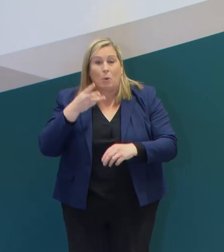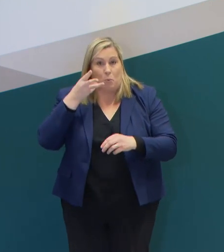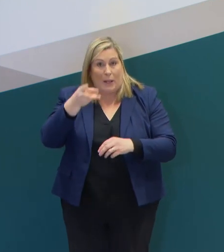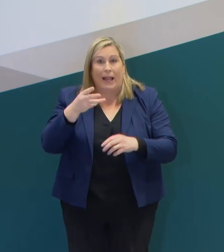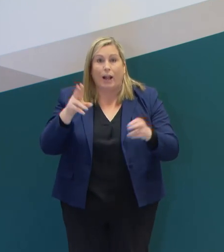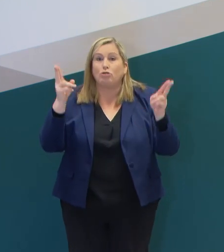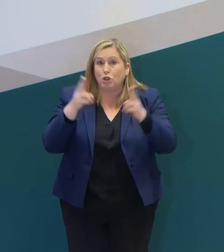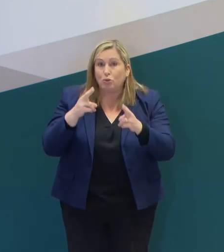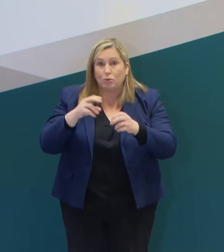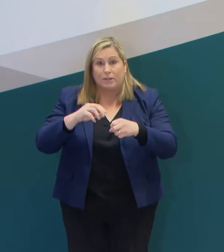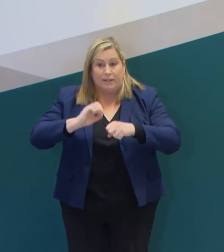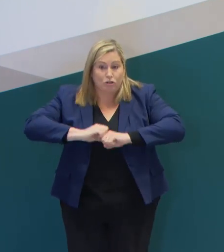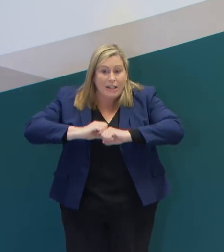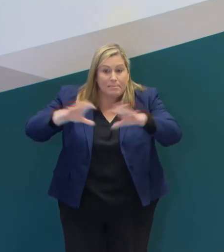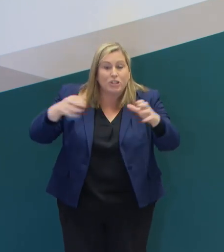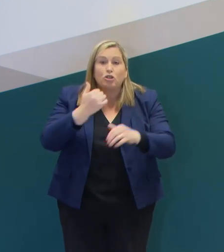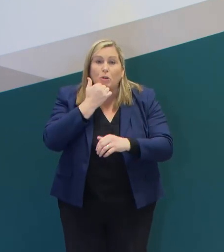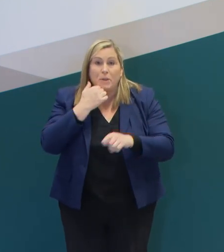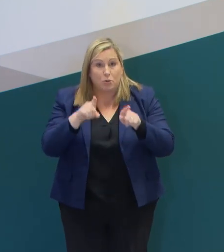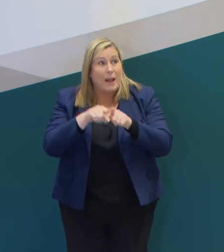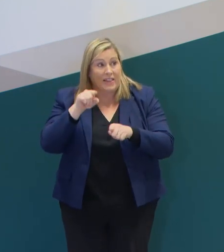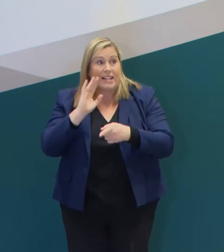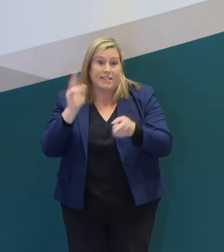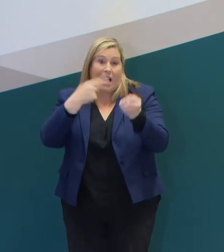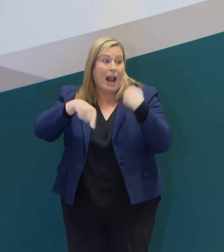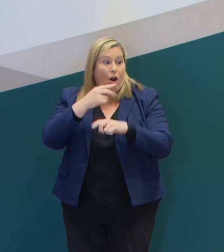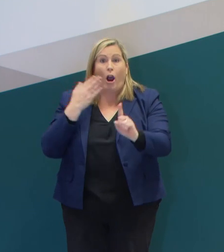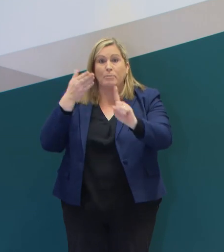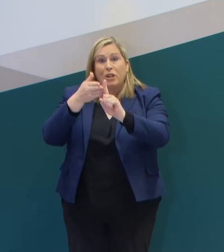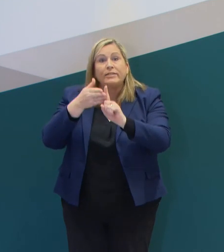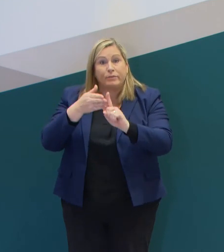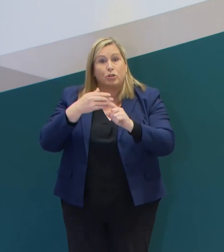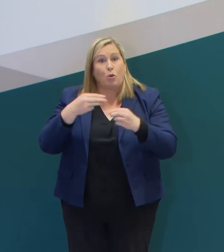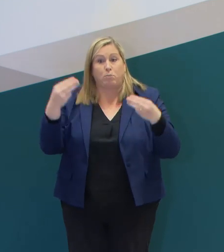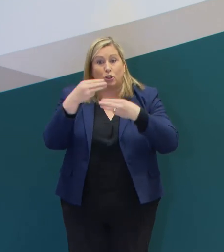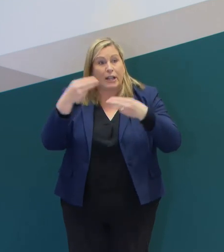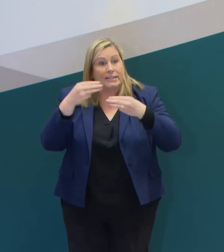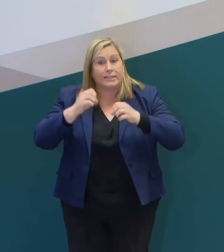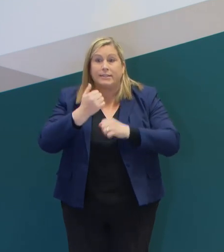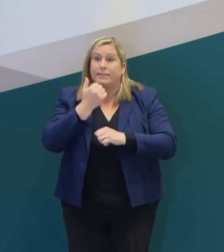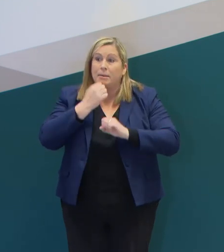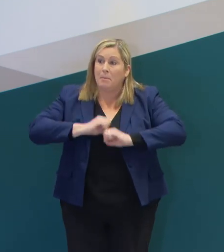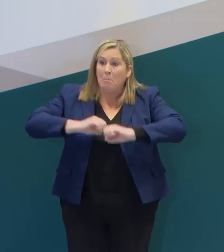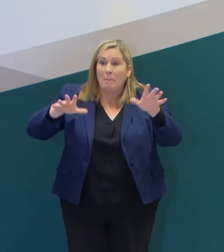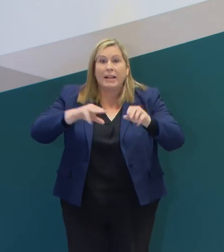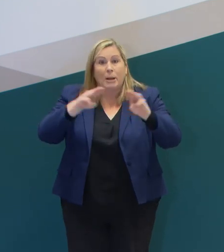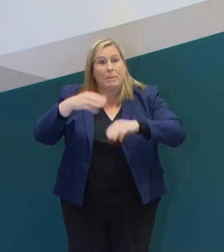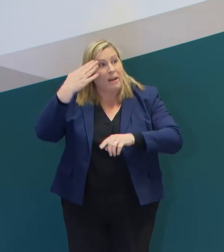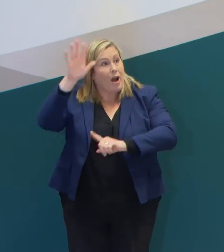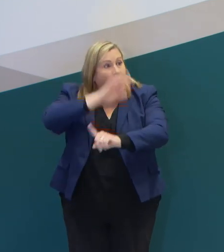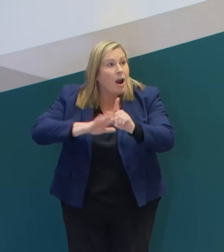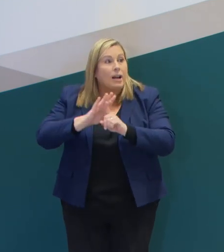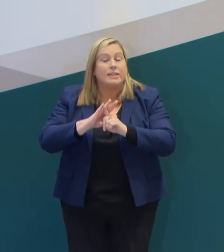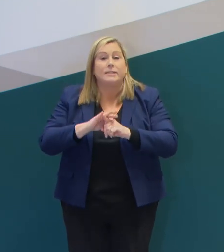the virus, the likelihood of transmission, and that's our objective in terms of protecting the population. In terms of the other, I think it's a little early to